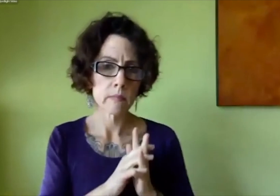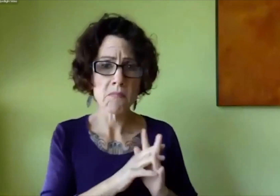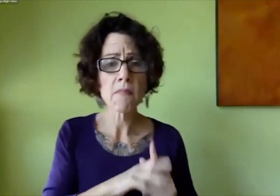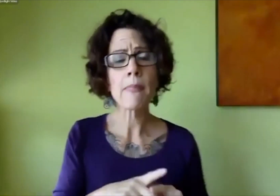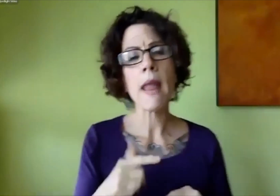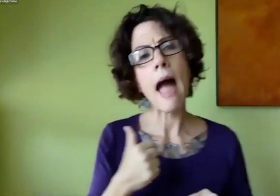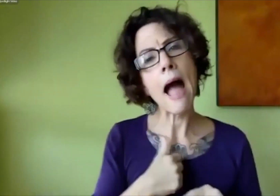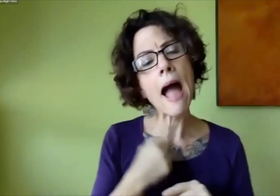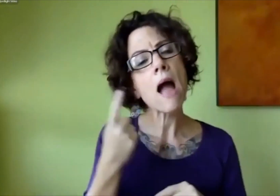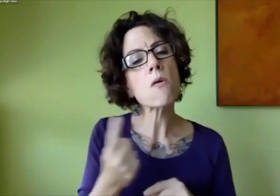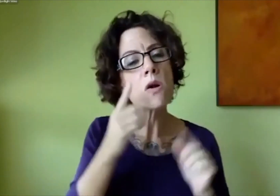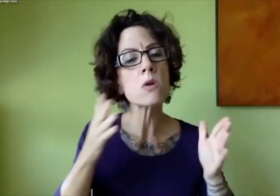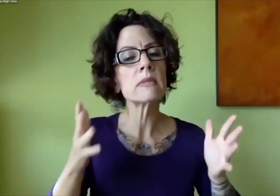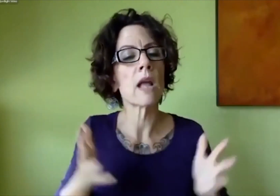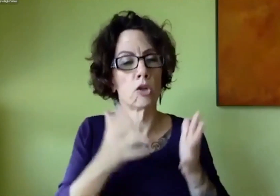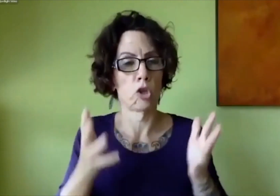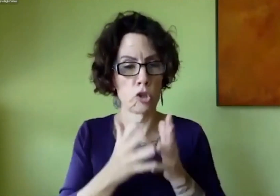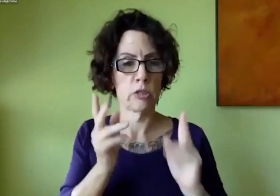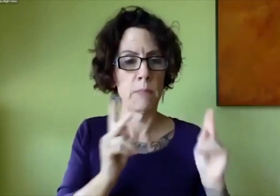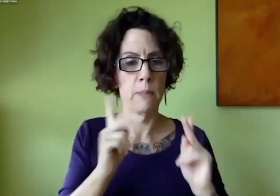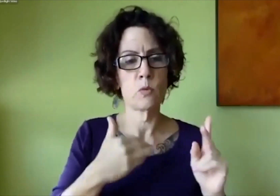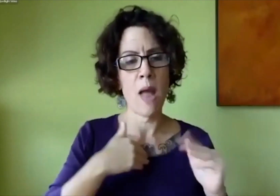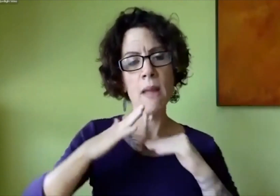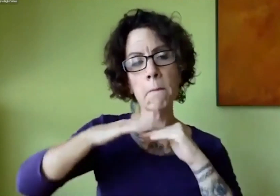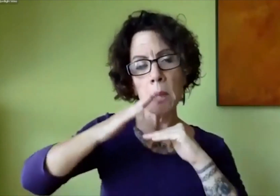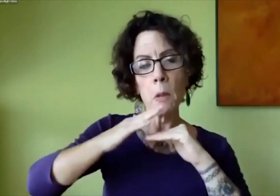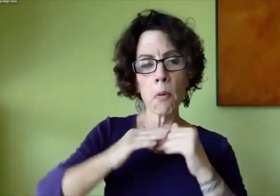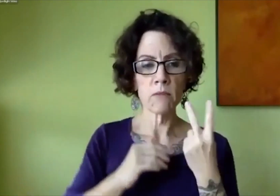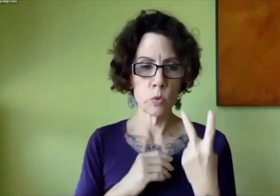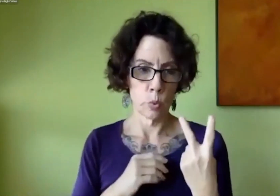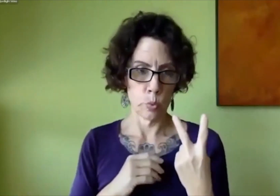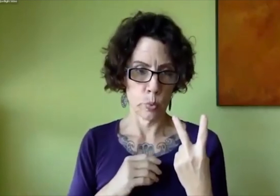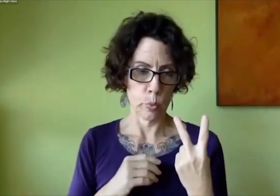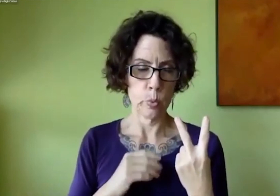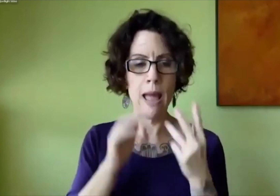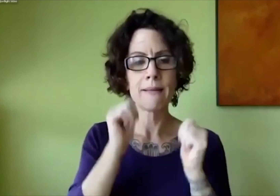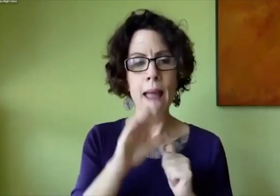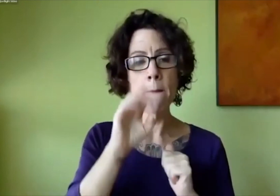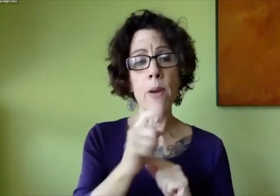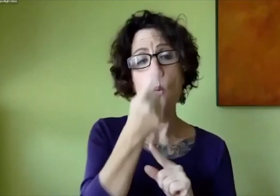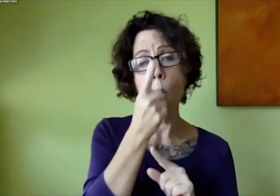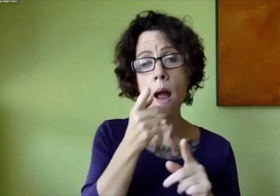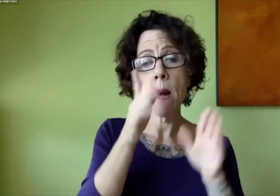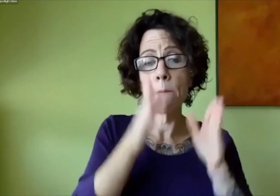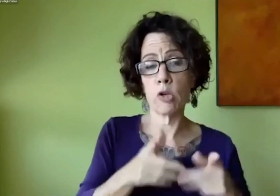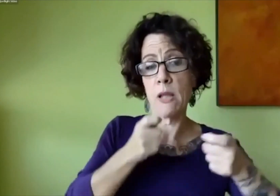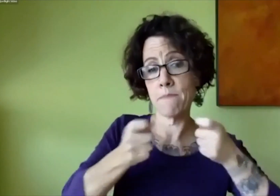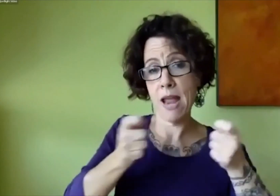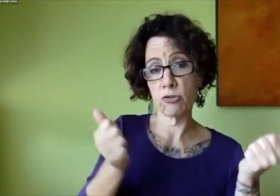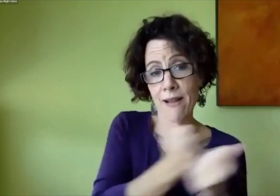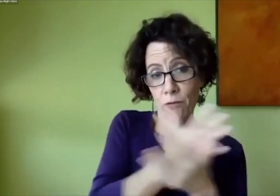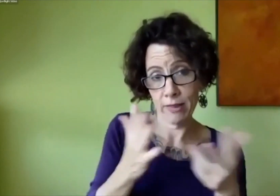Okay. I always encourage people to have a minimum of two. It can be one person